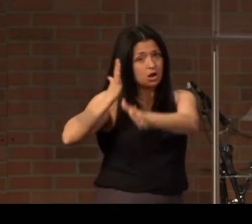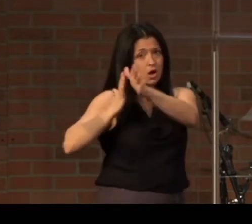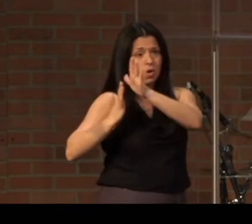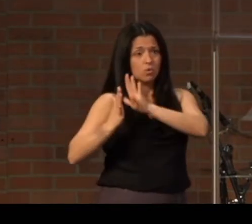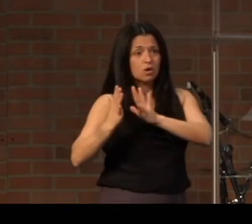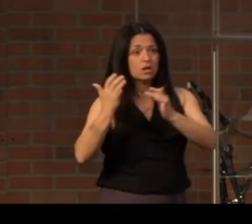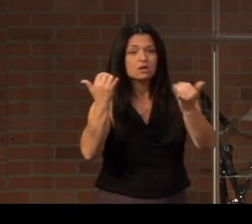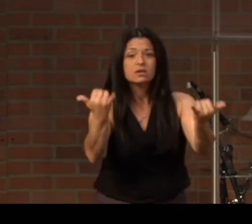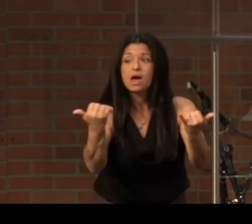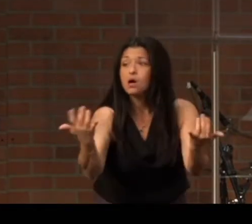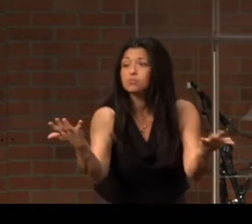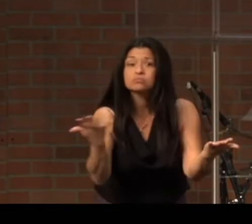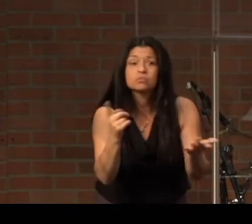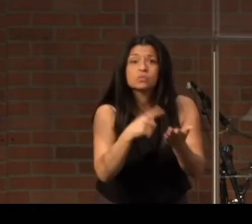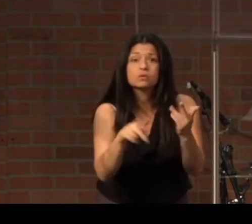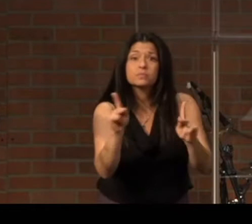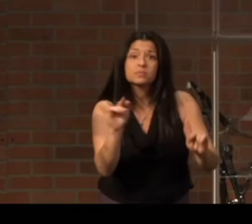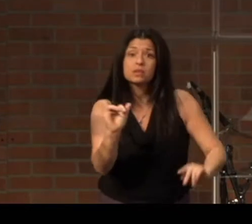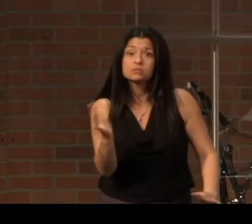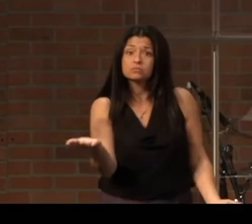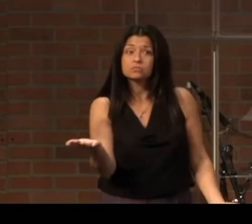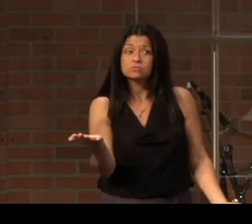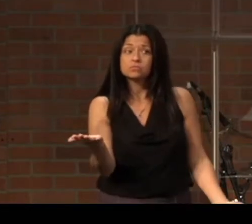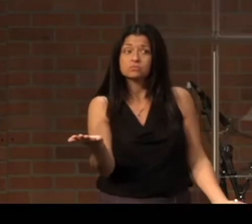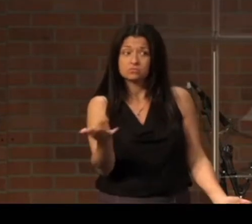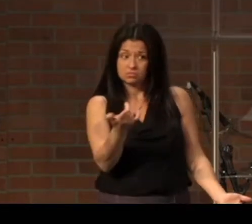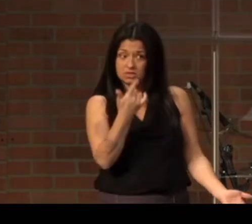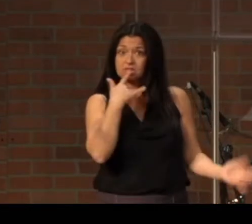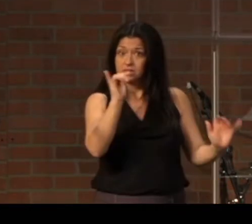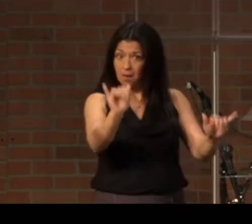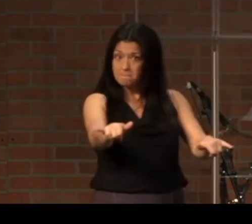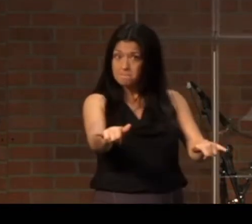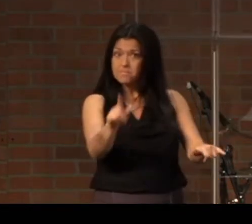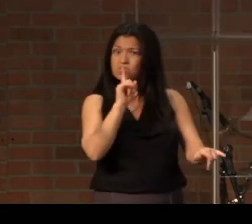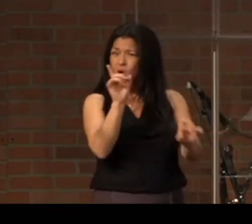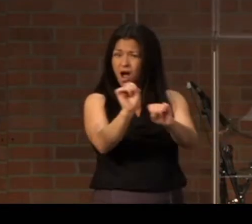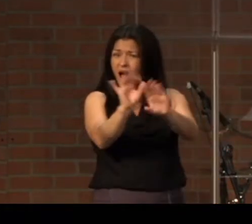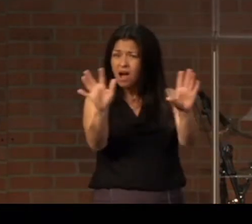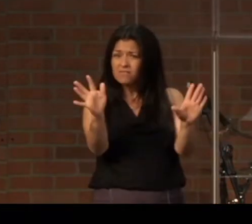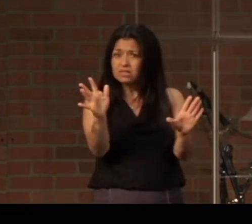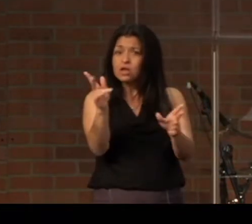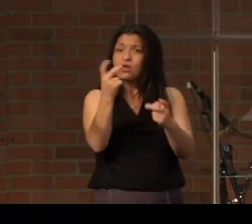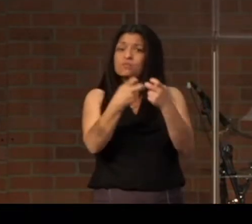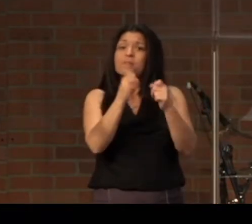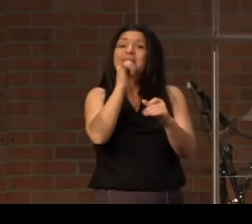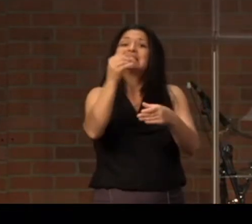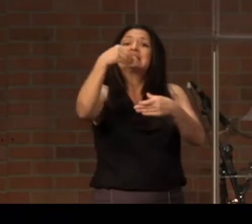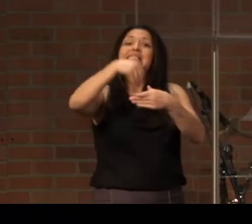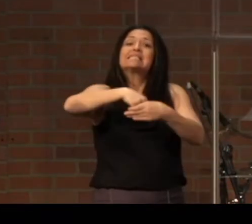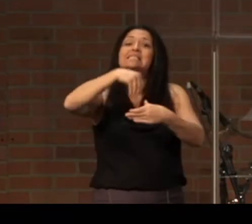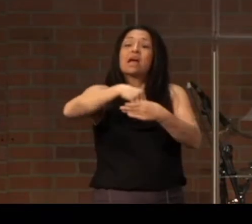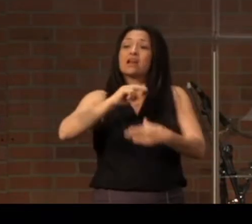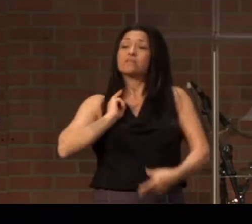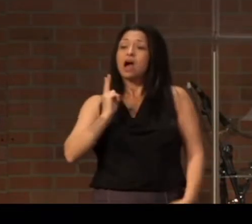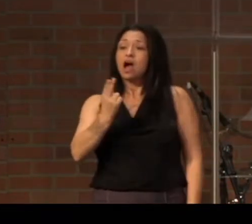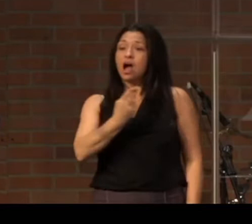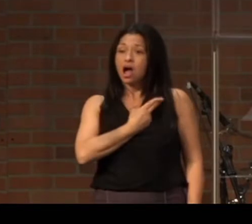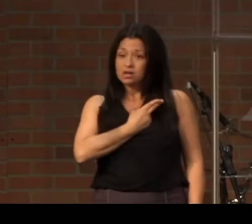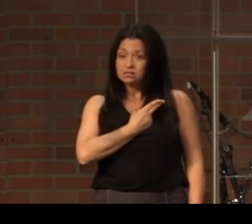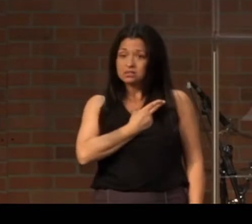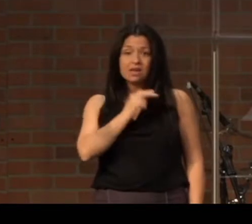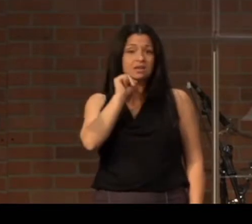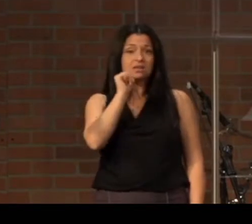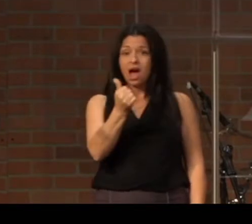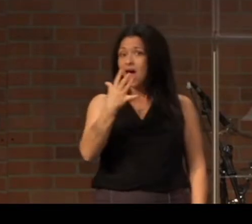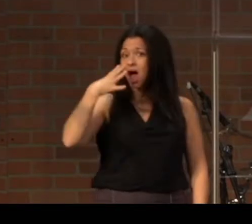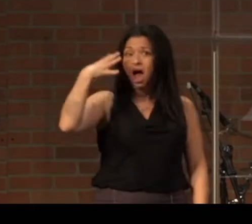today? So obviously what? The problem is inside of us and not outside of us, because human